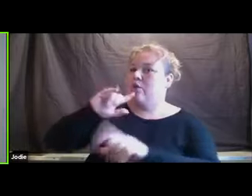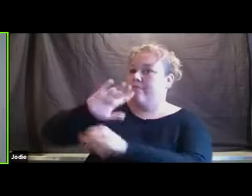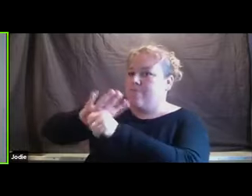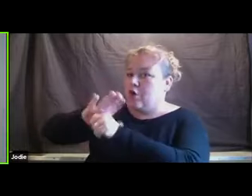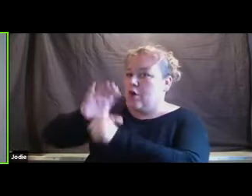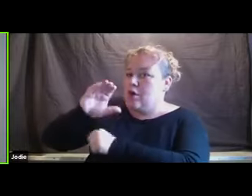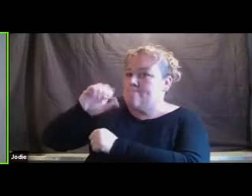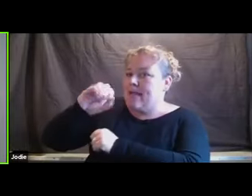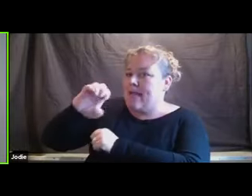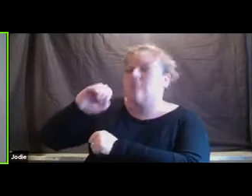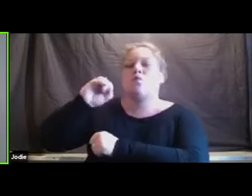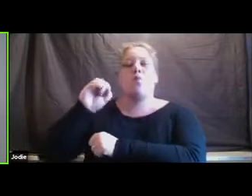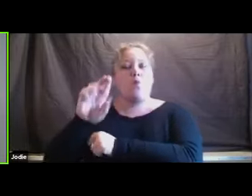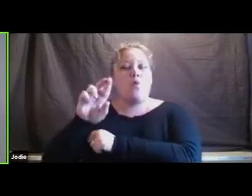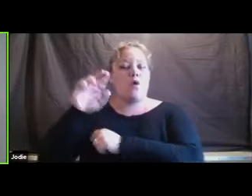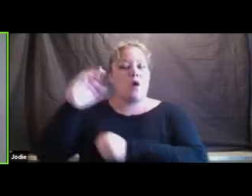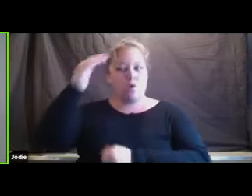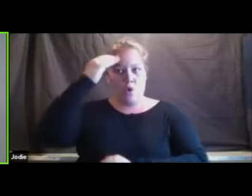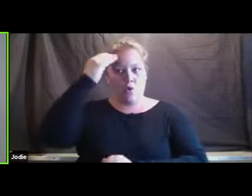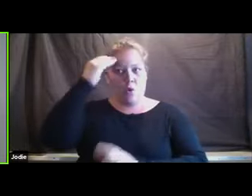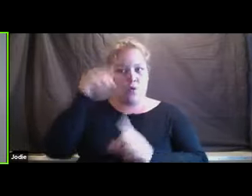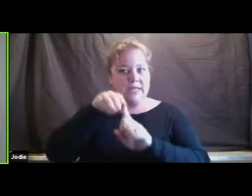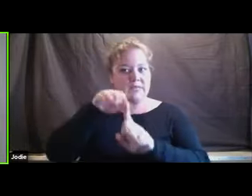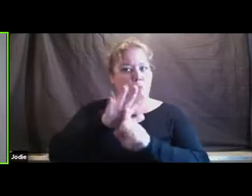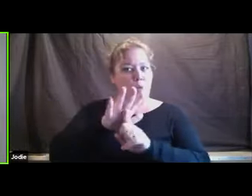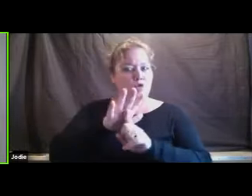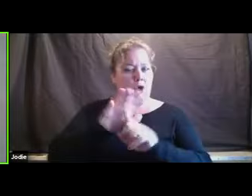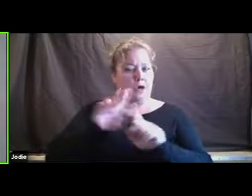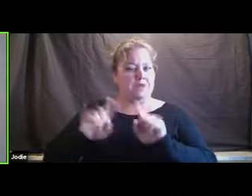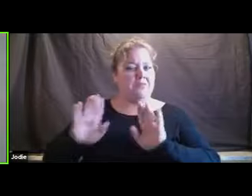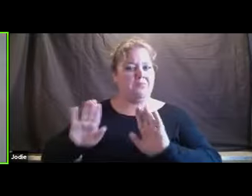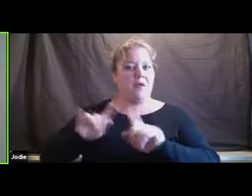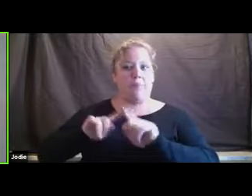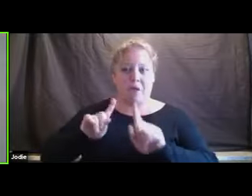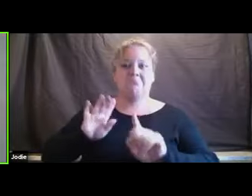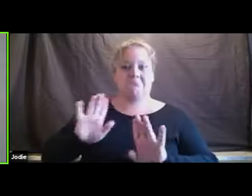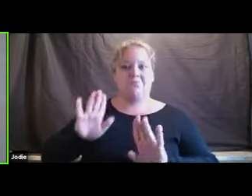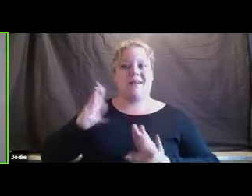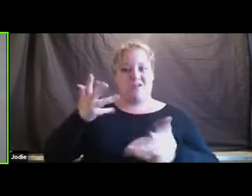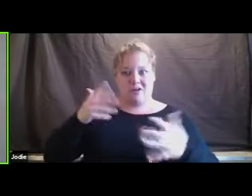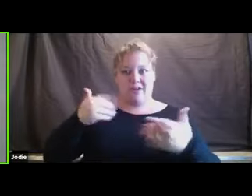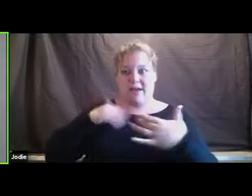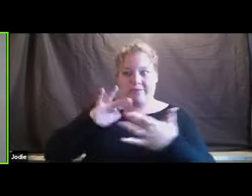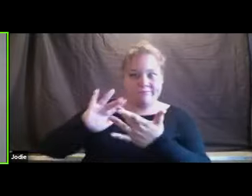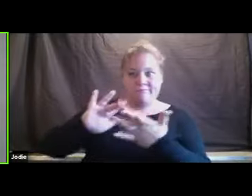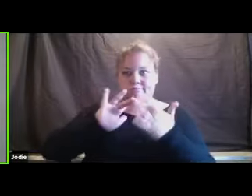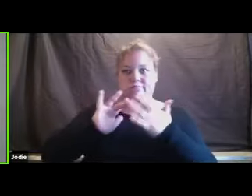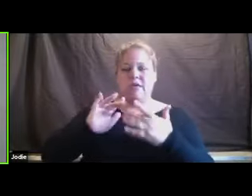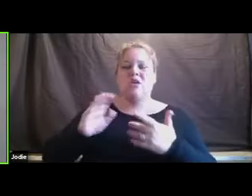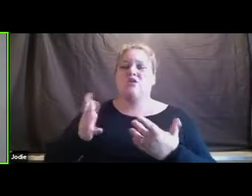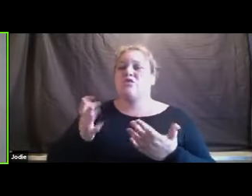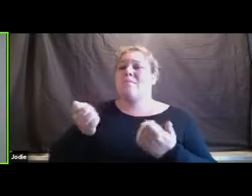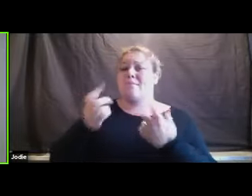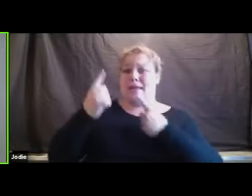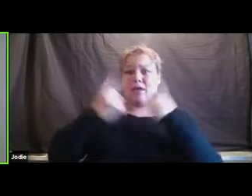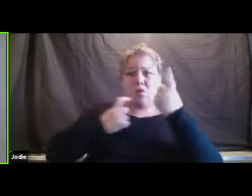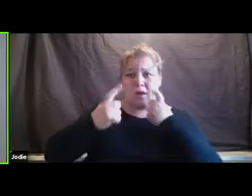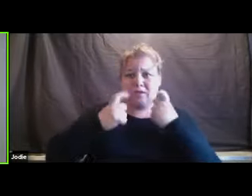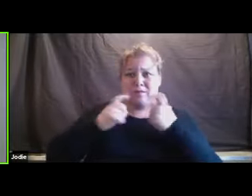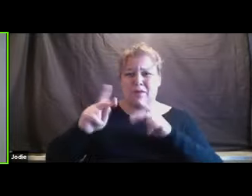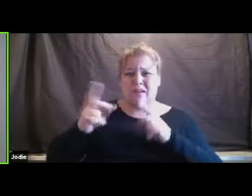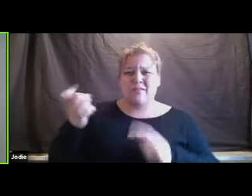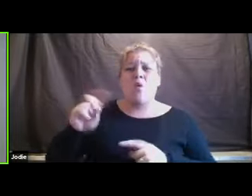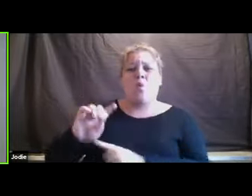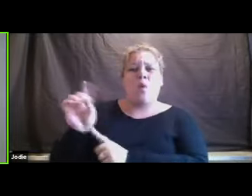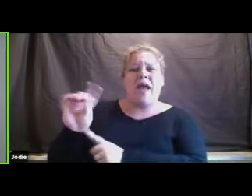And I think, there will be lots of questions I anticipate about, where is the virus?